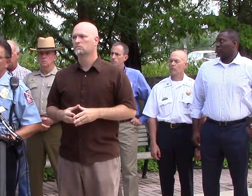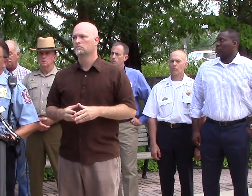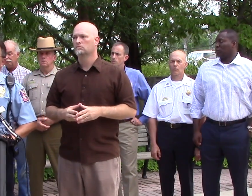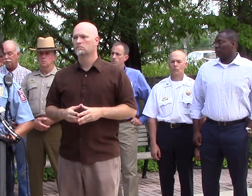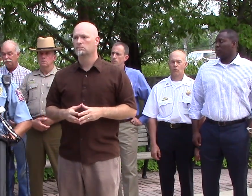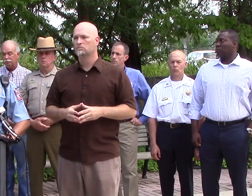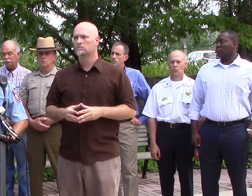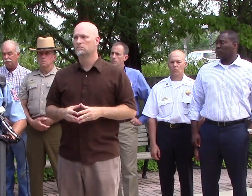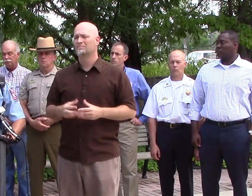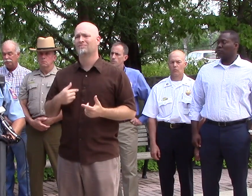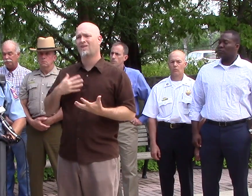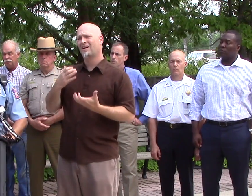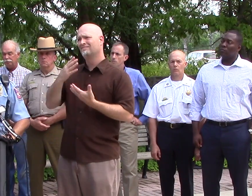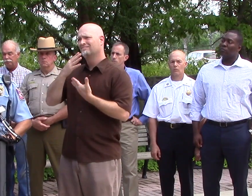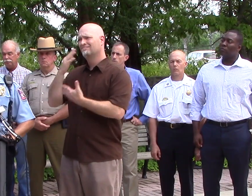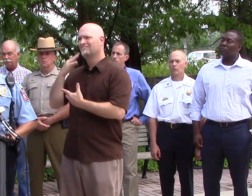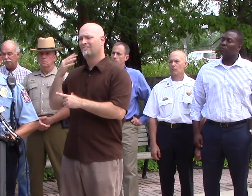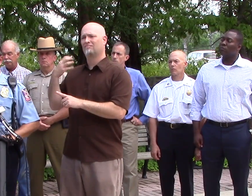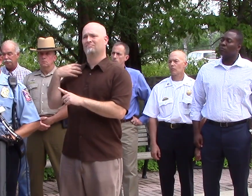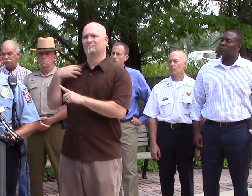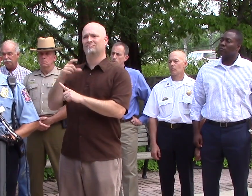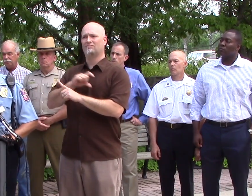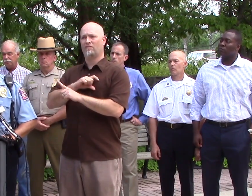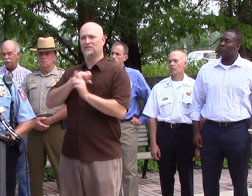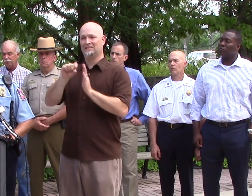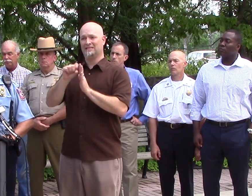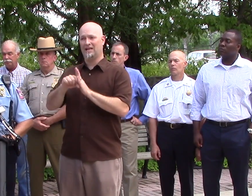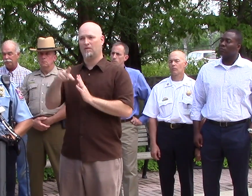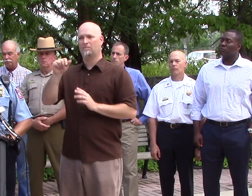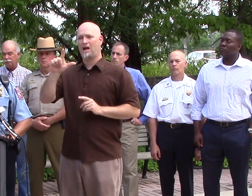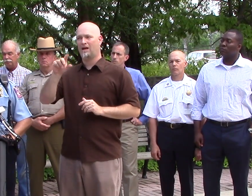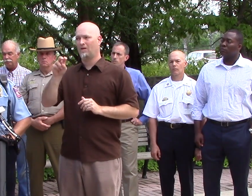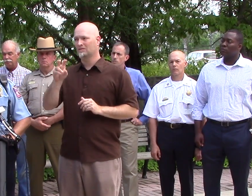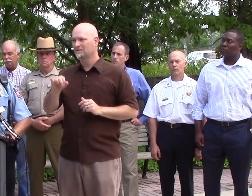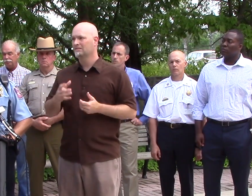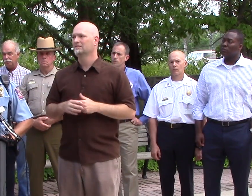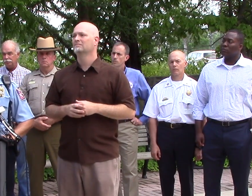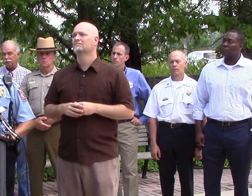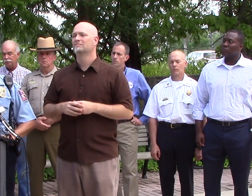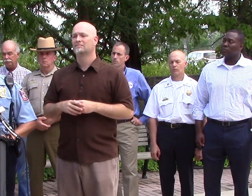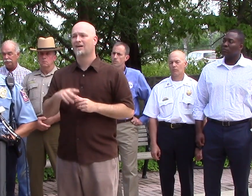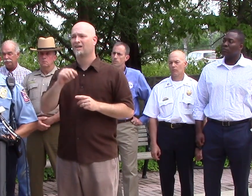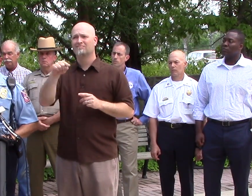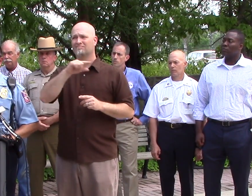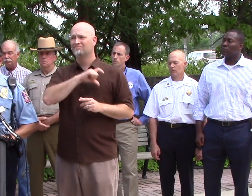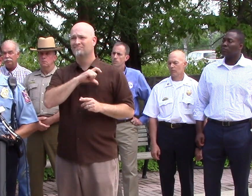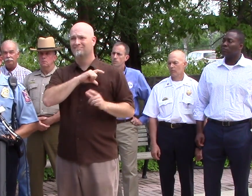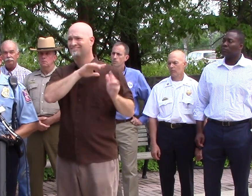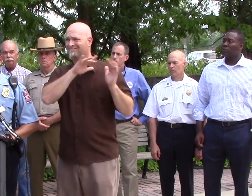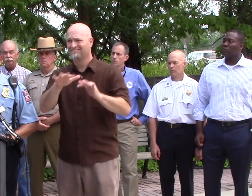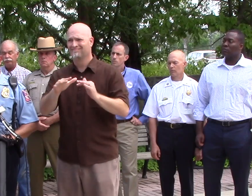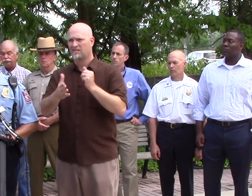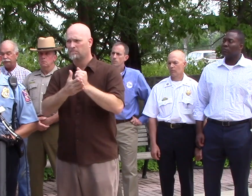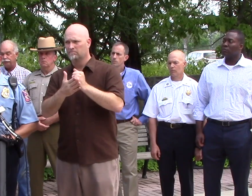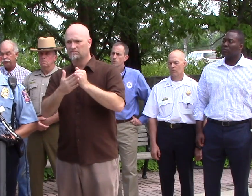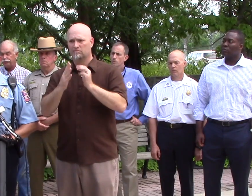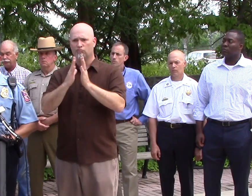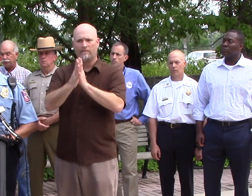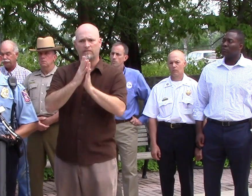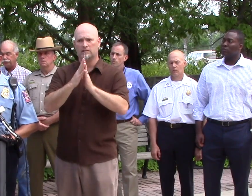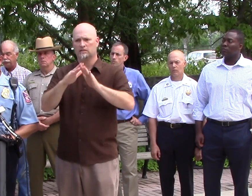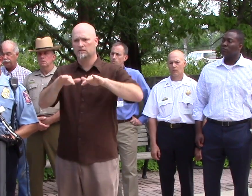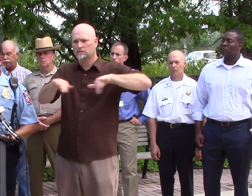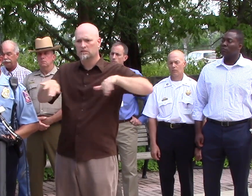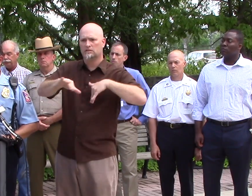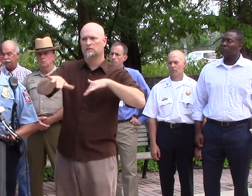providing more than 40 troopers to assist us with scene security and traffic control in that area so we can ensure the protection of